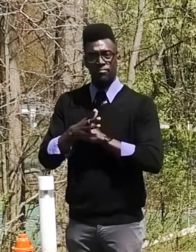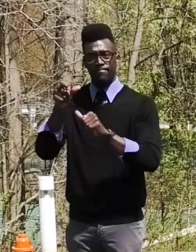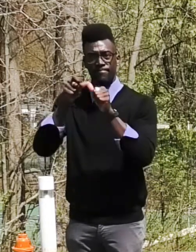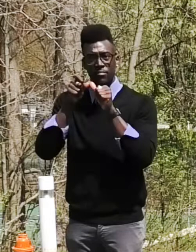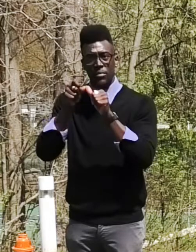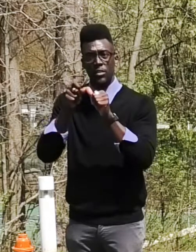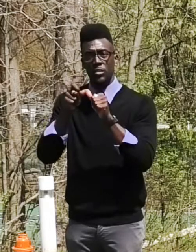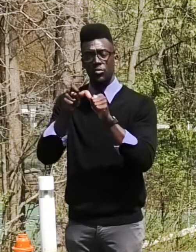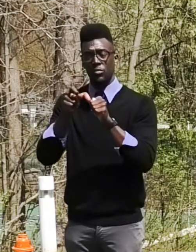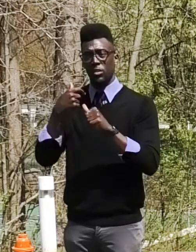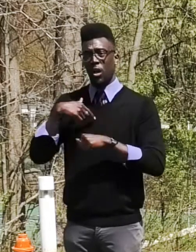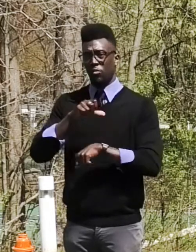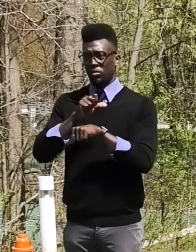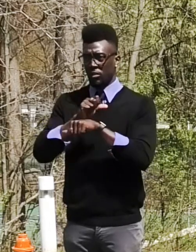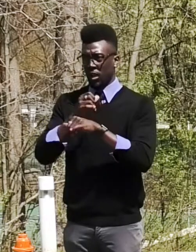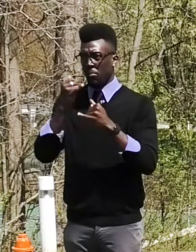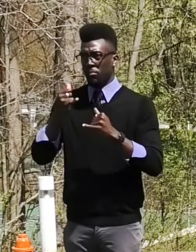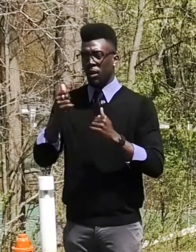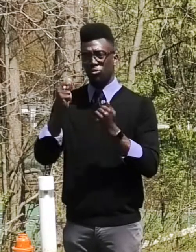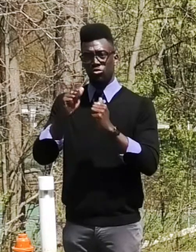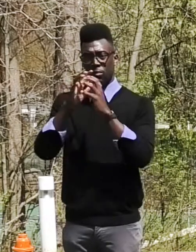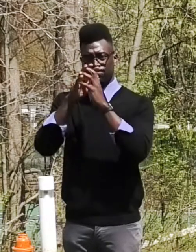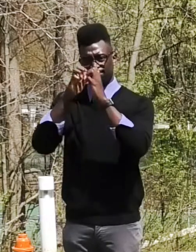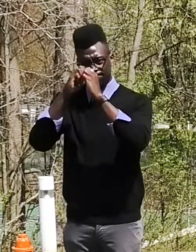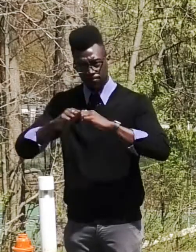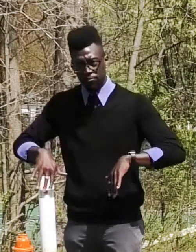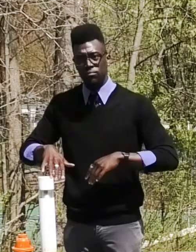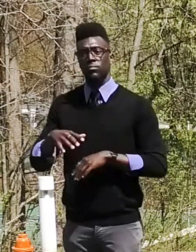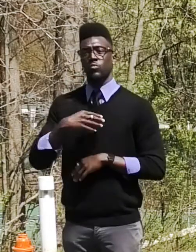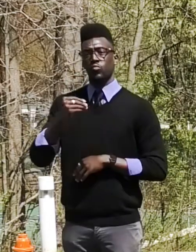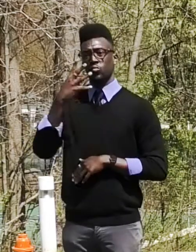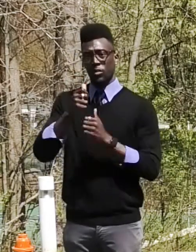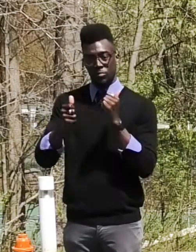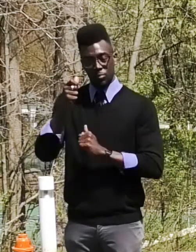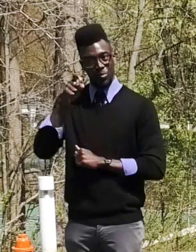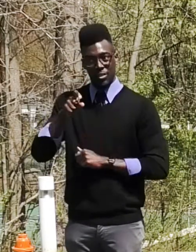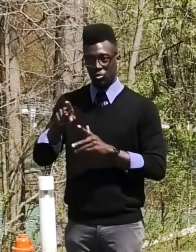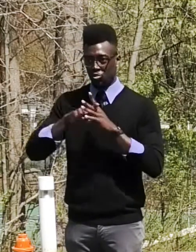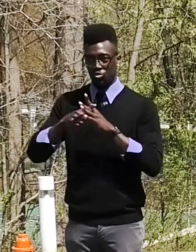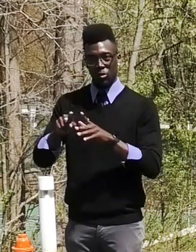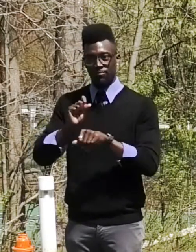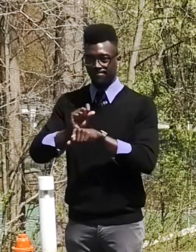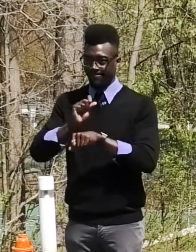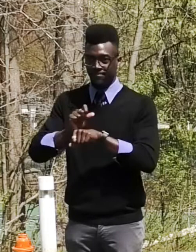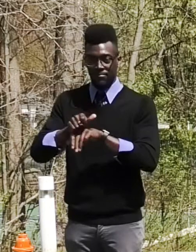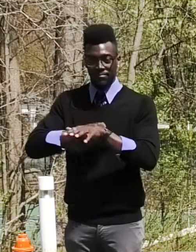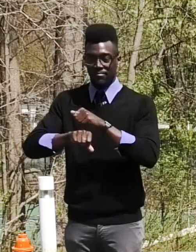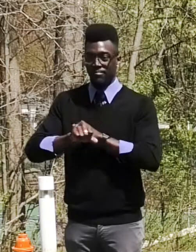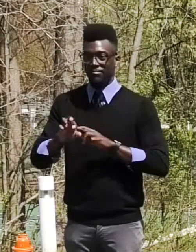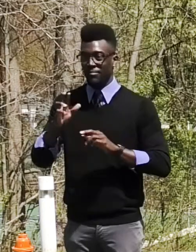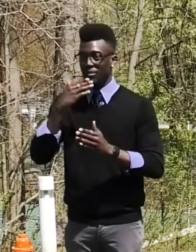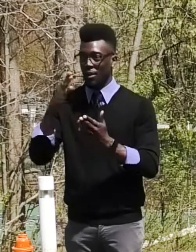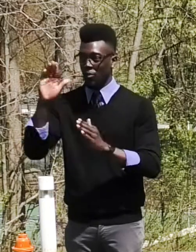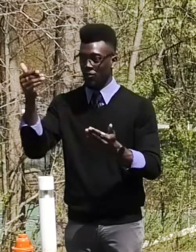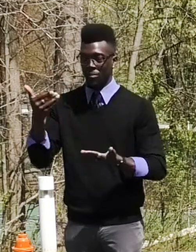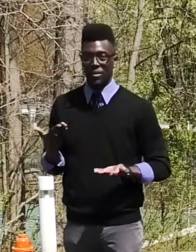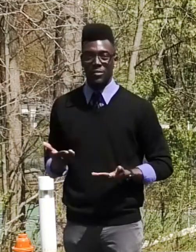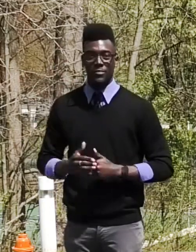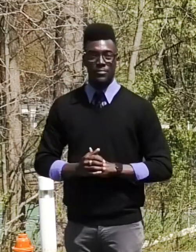our job to dismantle white supremacy, racism, and we got to get busy doing it. Thank y'all for inviting me out here.